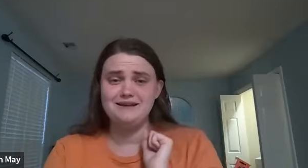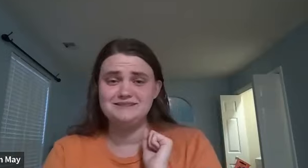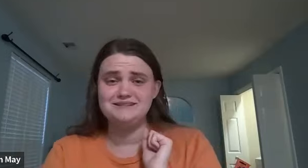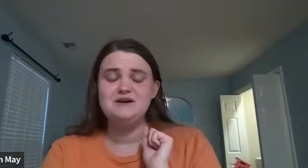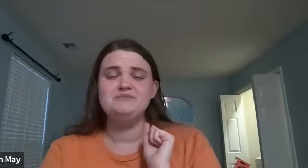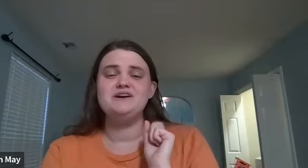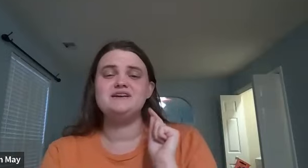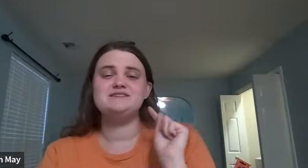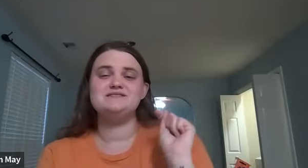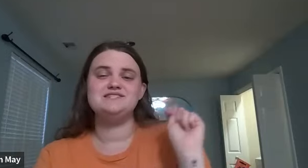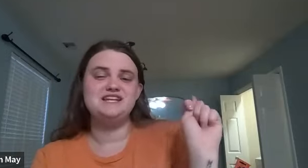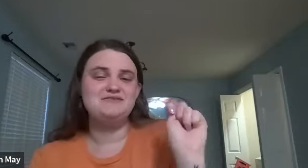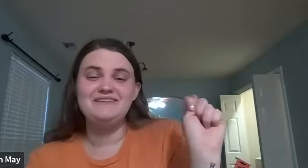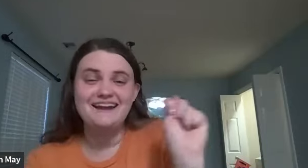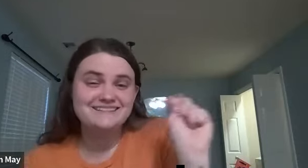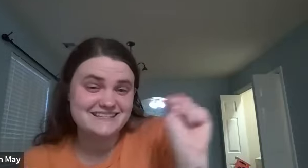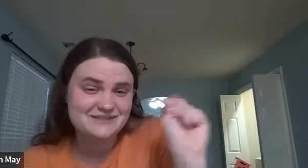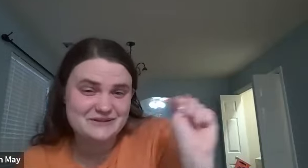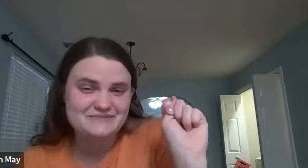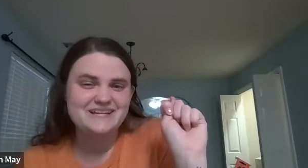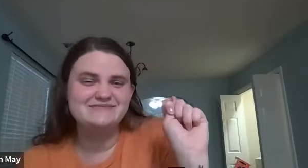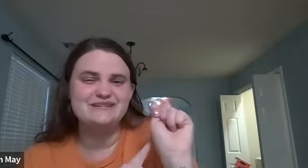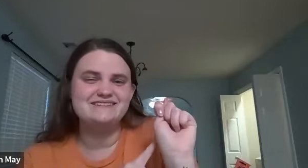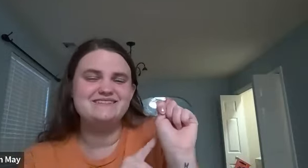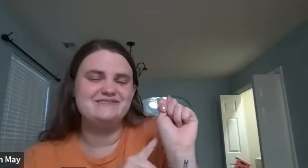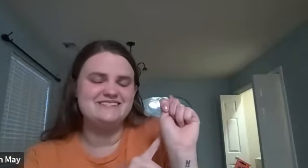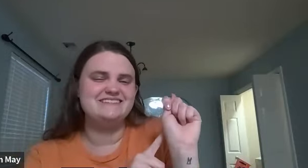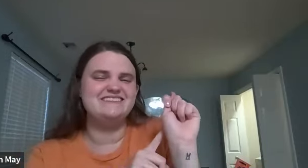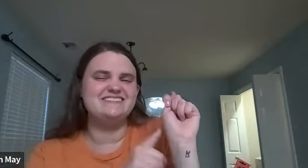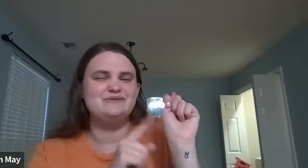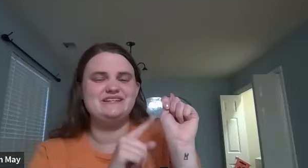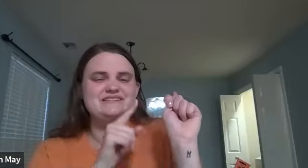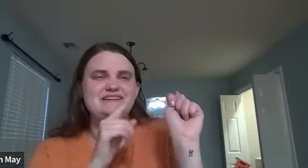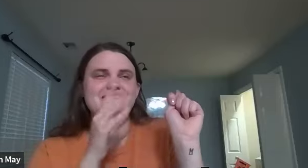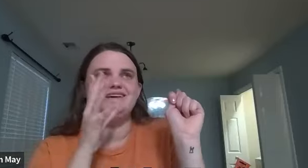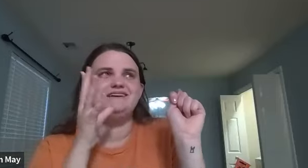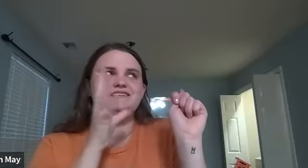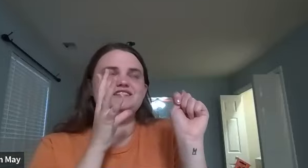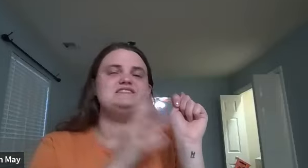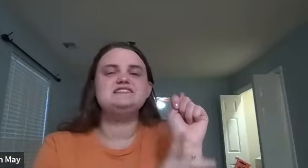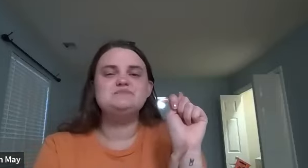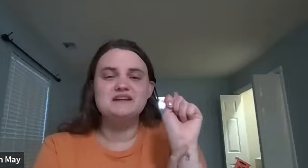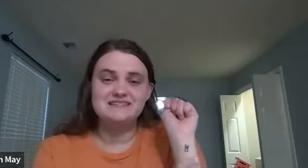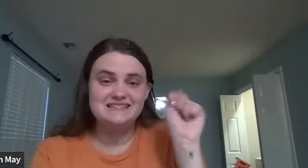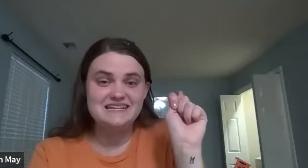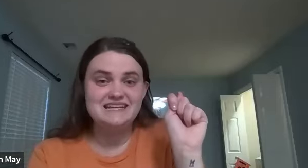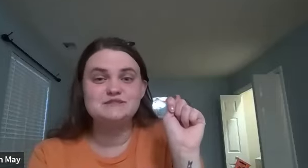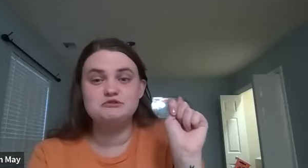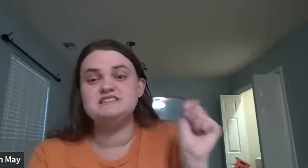nice, because she never liked this one, because basically the reason this one is, she says it's because the T is supposed to stand